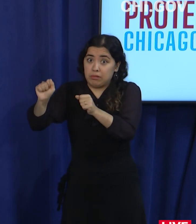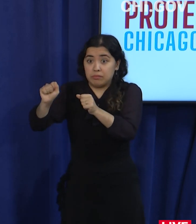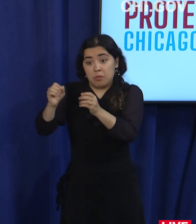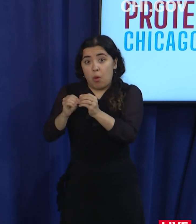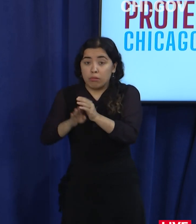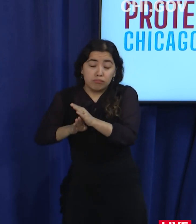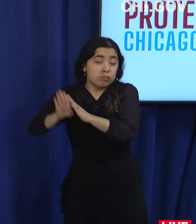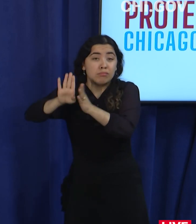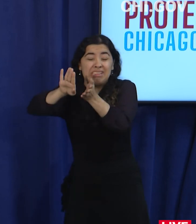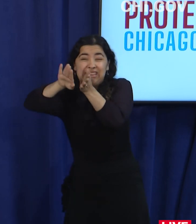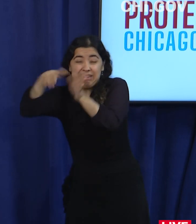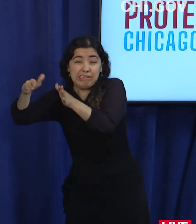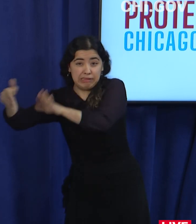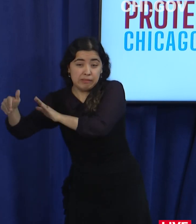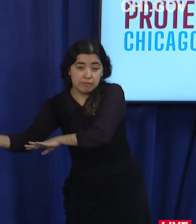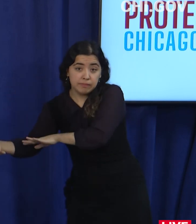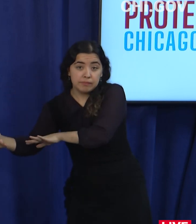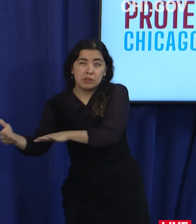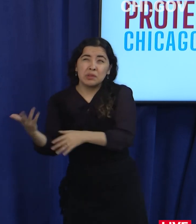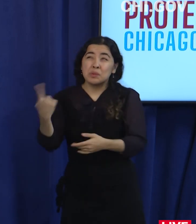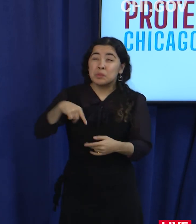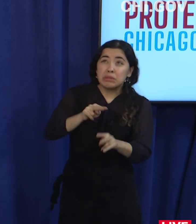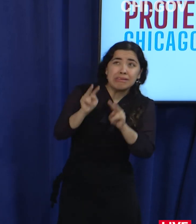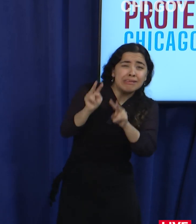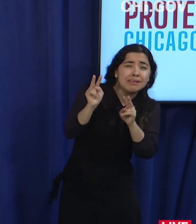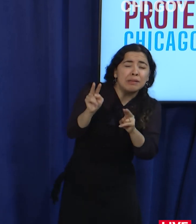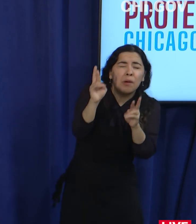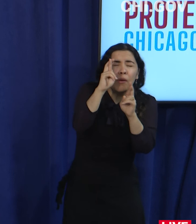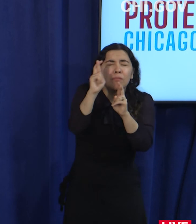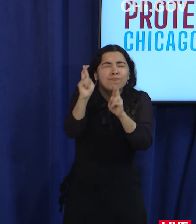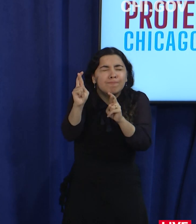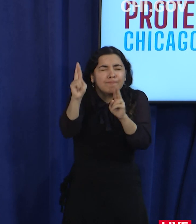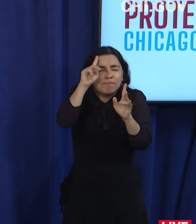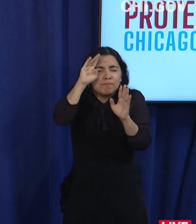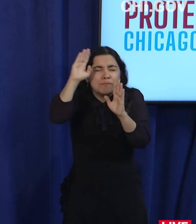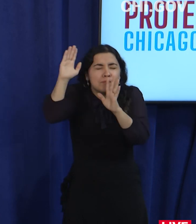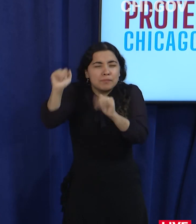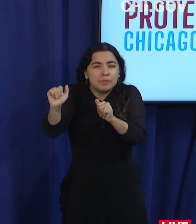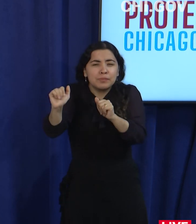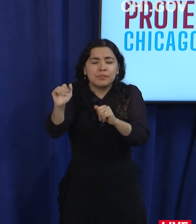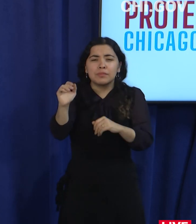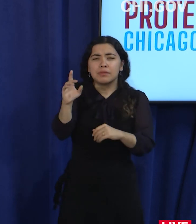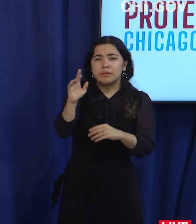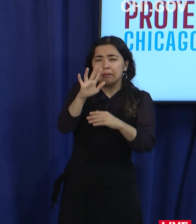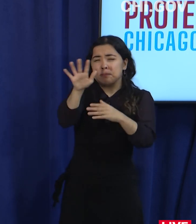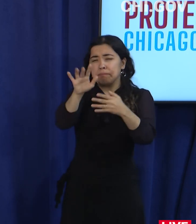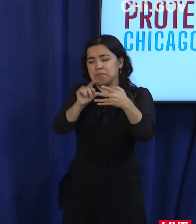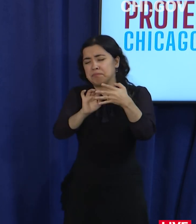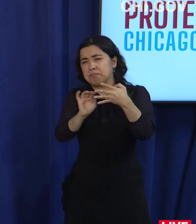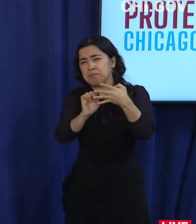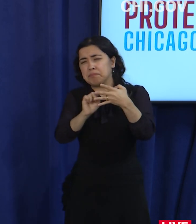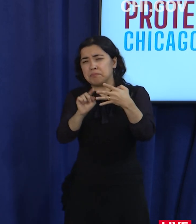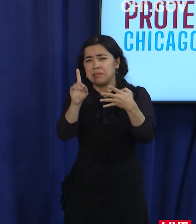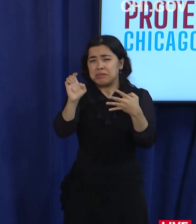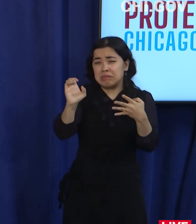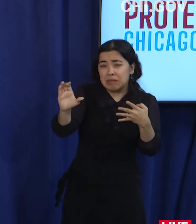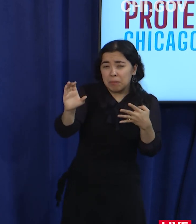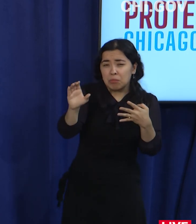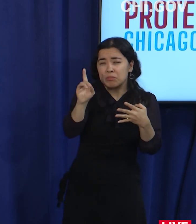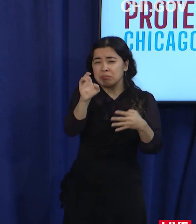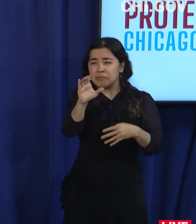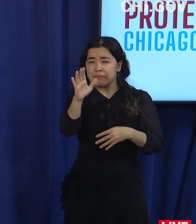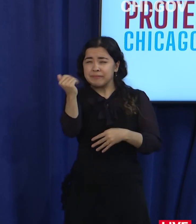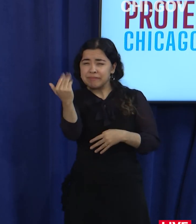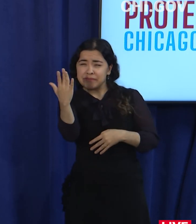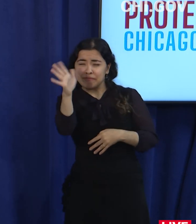sort of mid-December as a, hopeful peak for hospitalizations. That would be if we can hold the